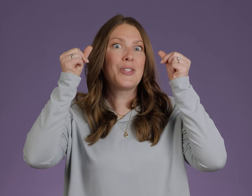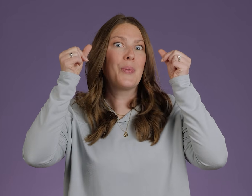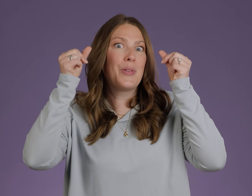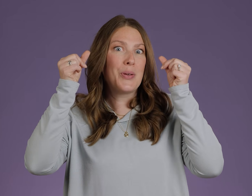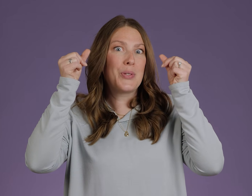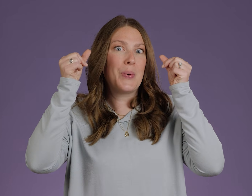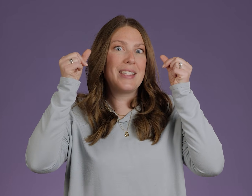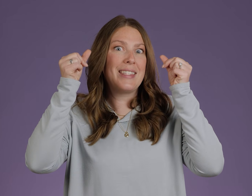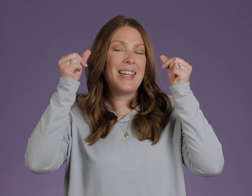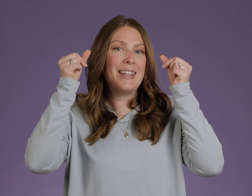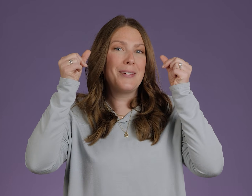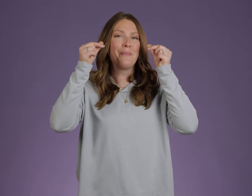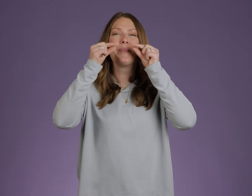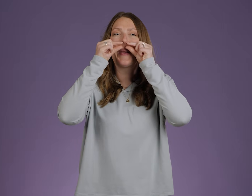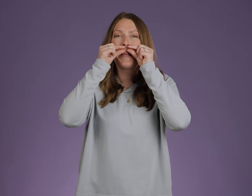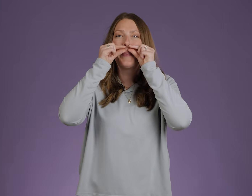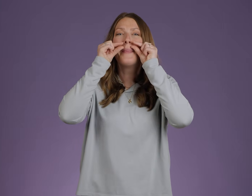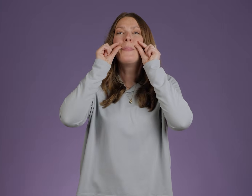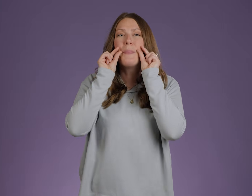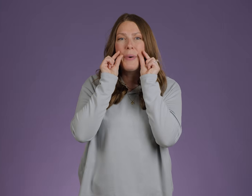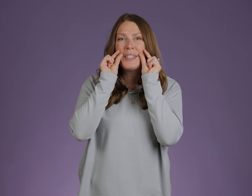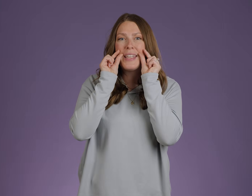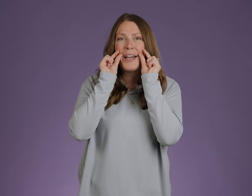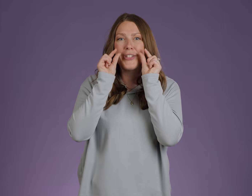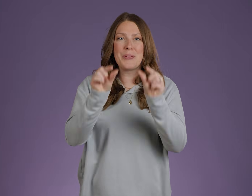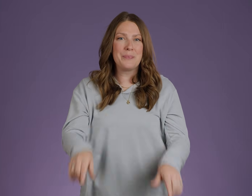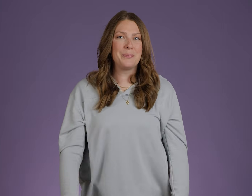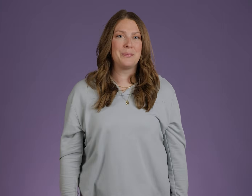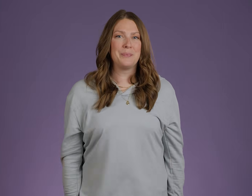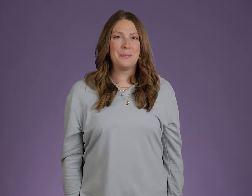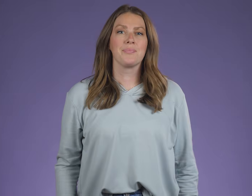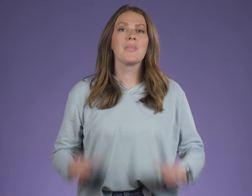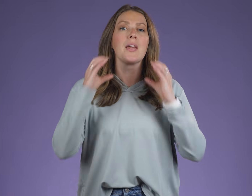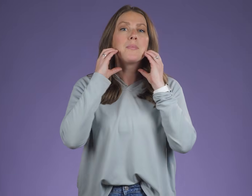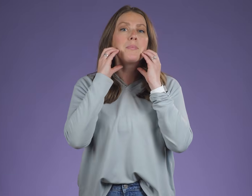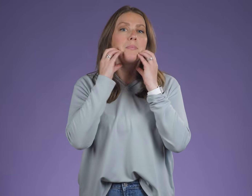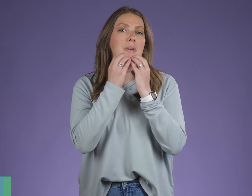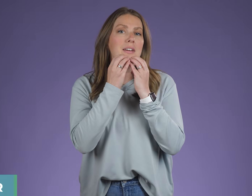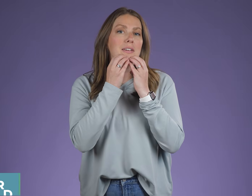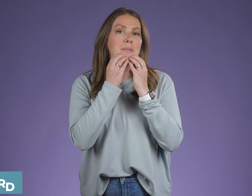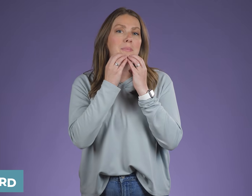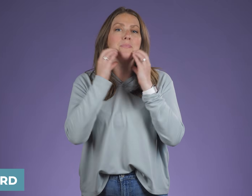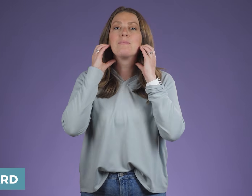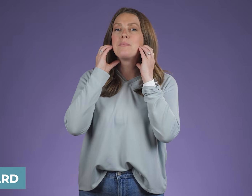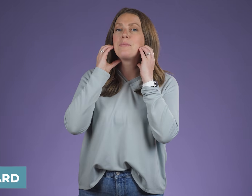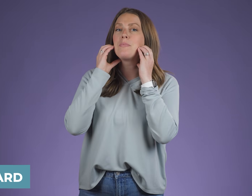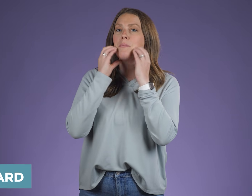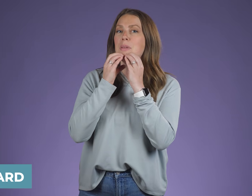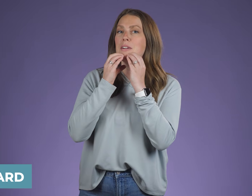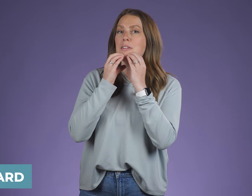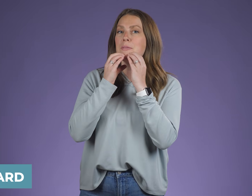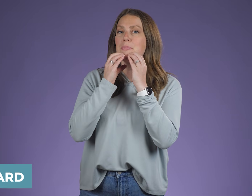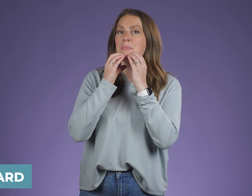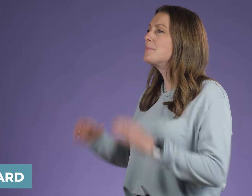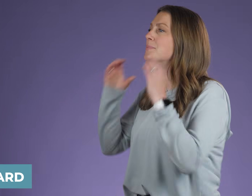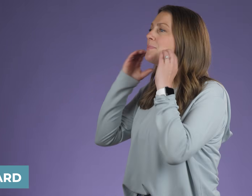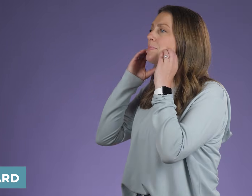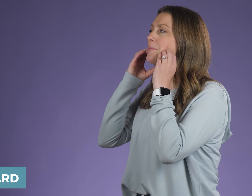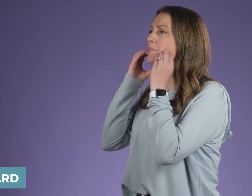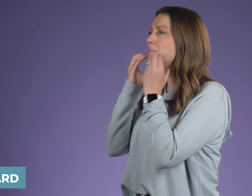with those twists at the end. Mustache. Beard. Beard. Your